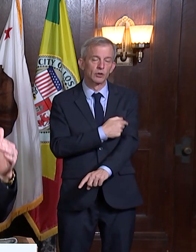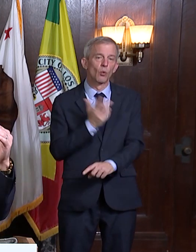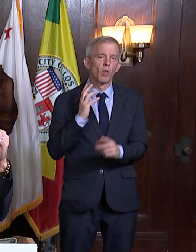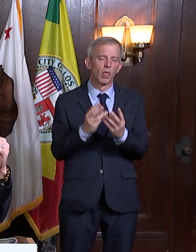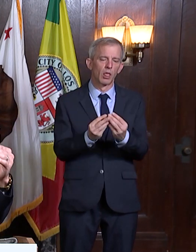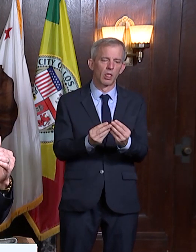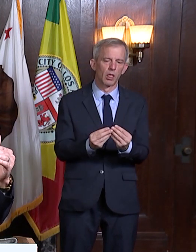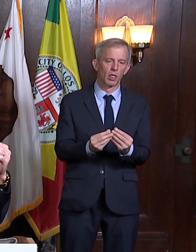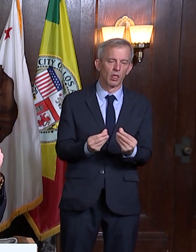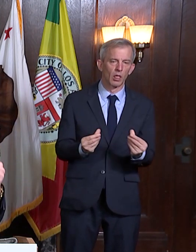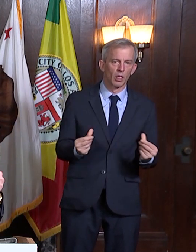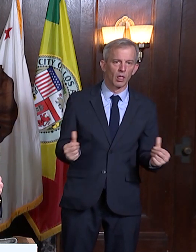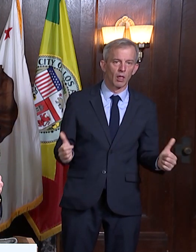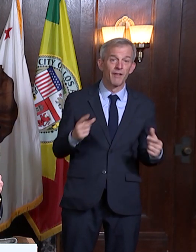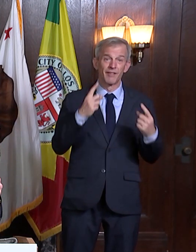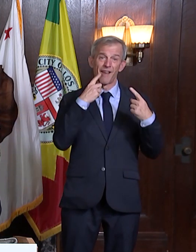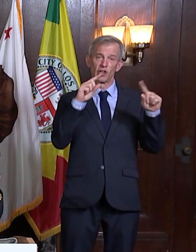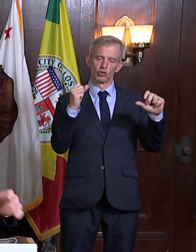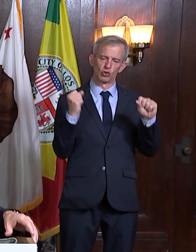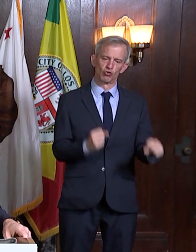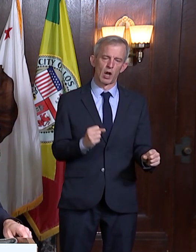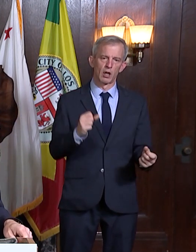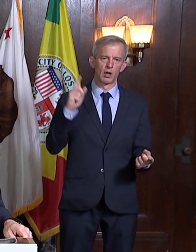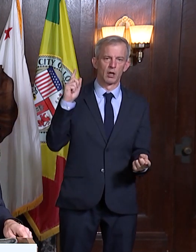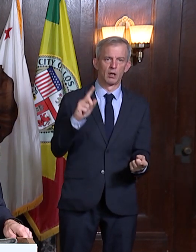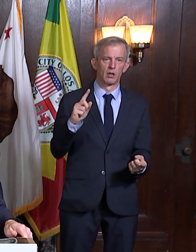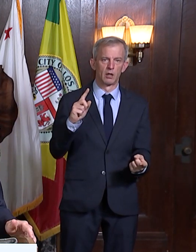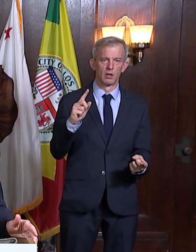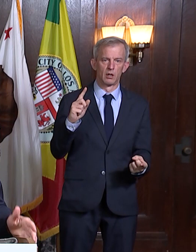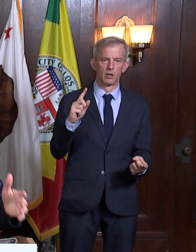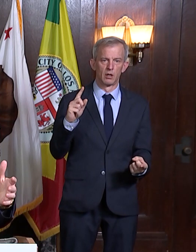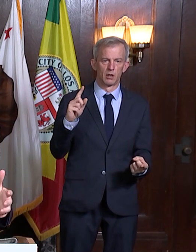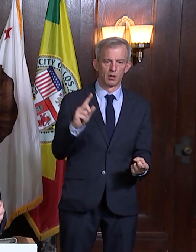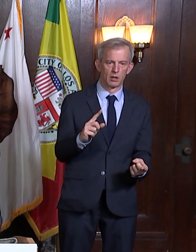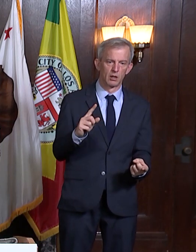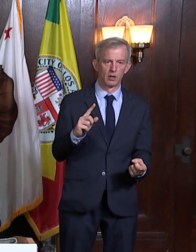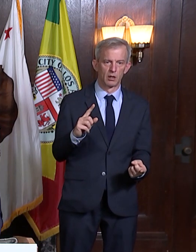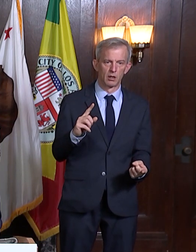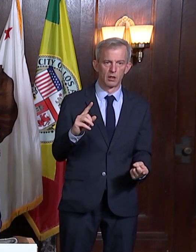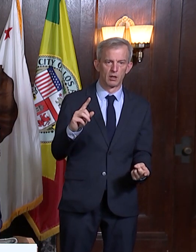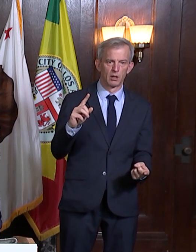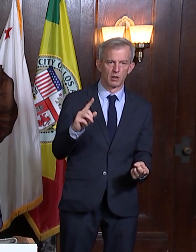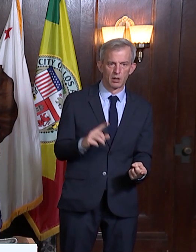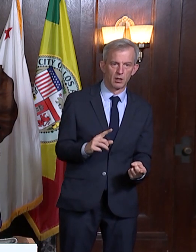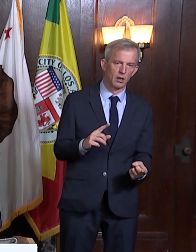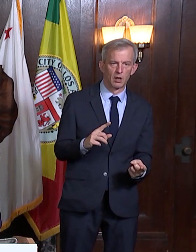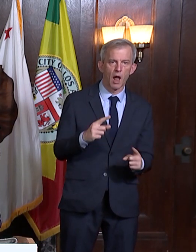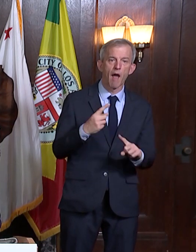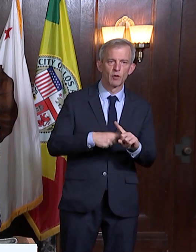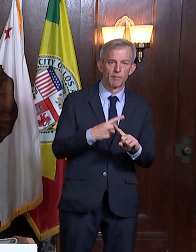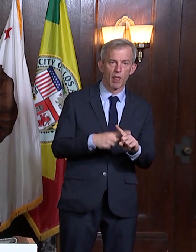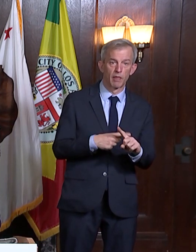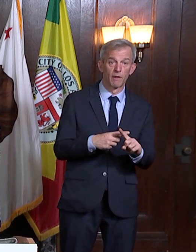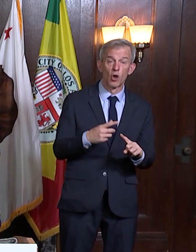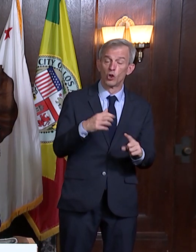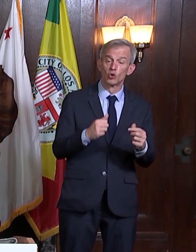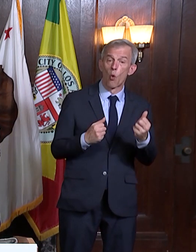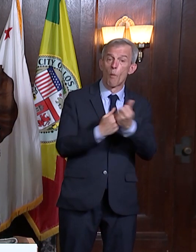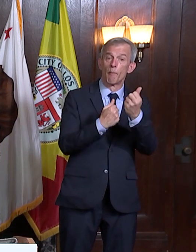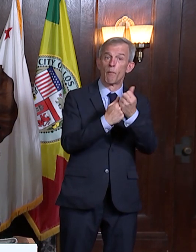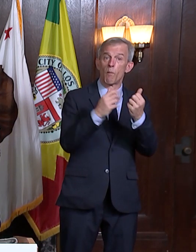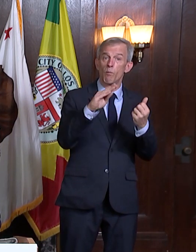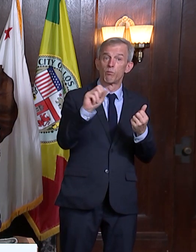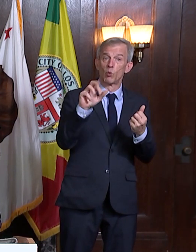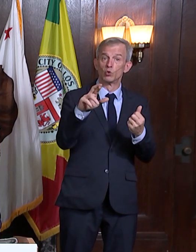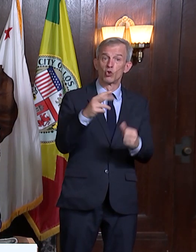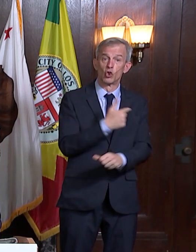efficacy lowers each month. A booster can help bring you up to, for this winter surge, the highest level of protection for you and